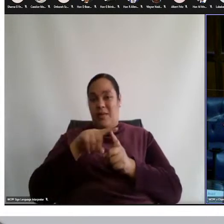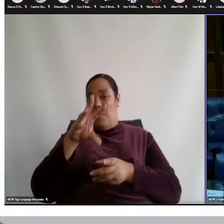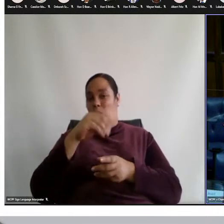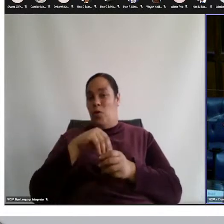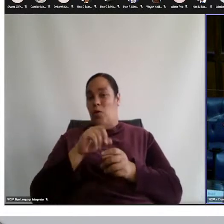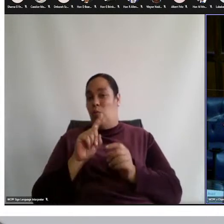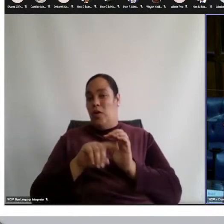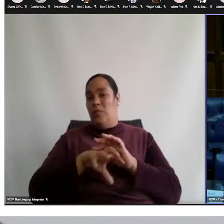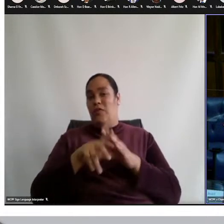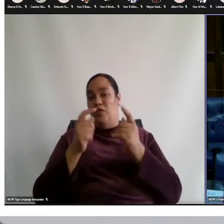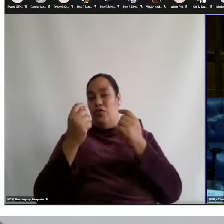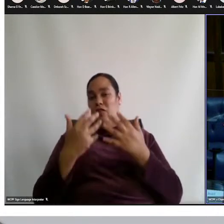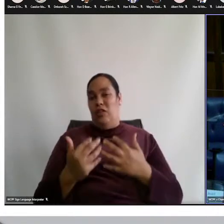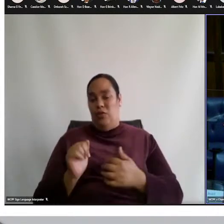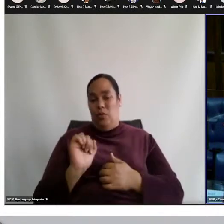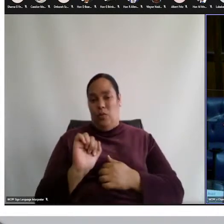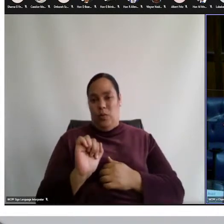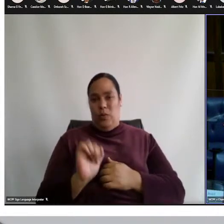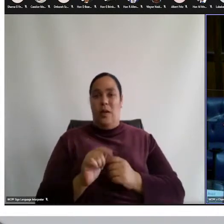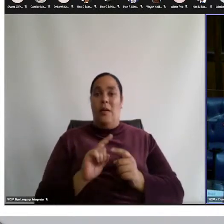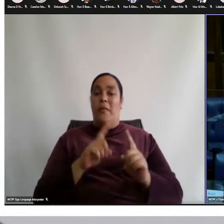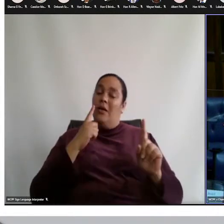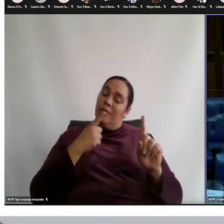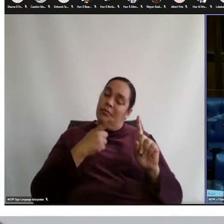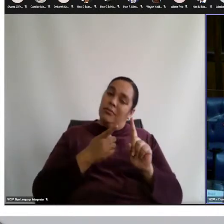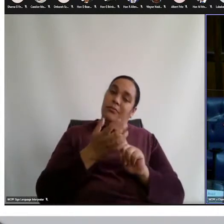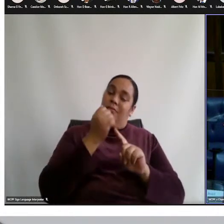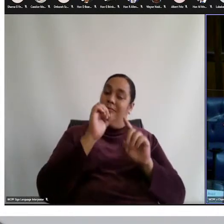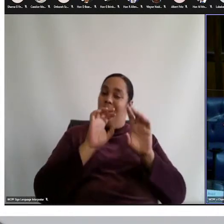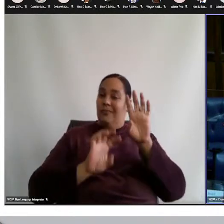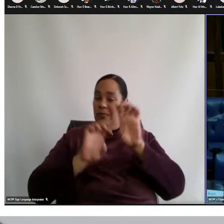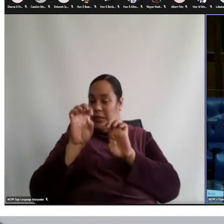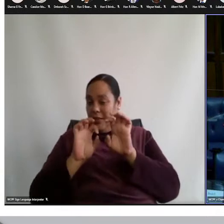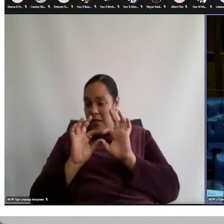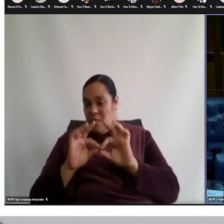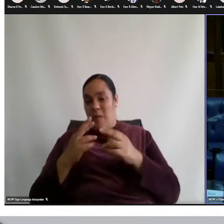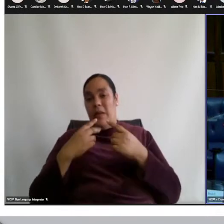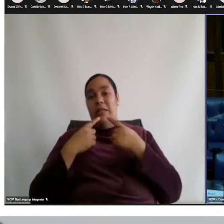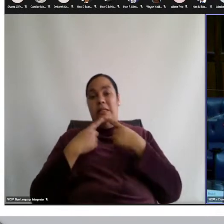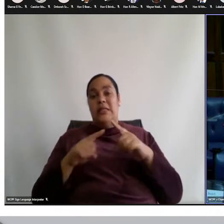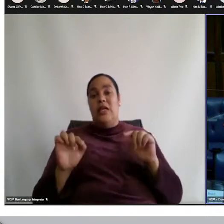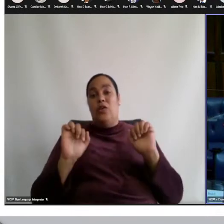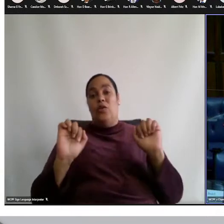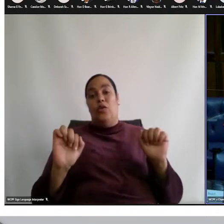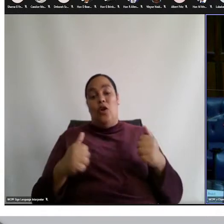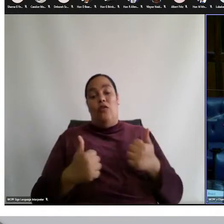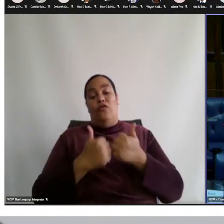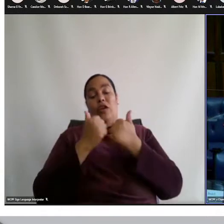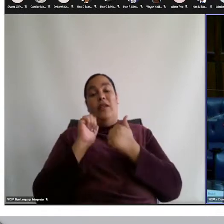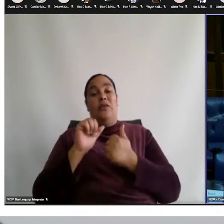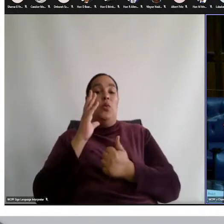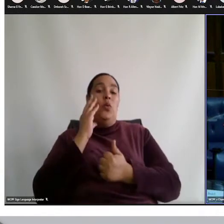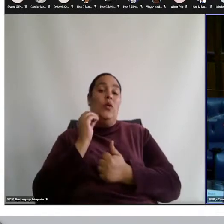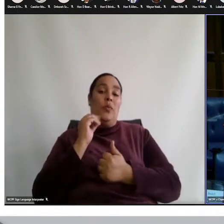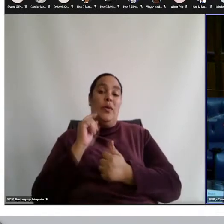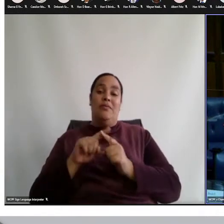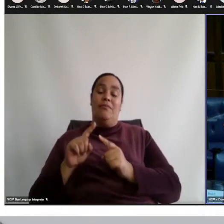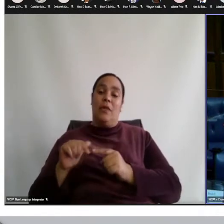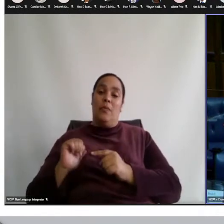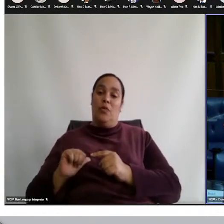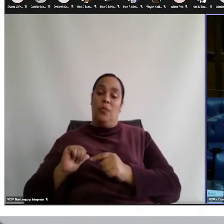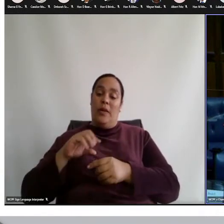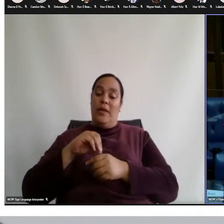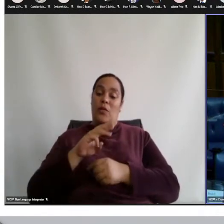Provincial Treasury, objectively assessed the status of the challenges facing municipalities within the Western